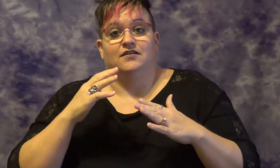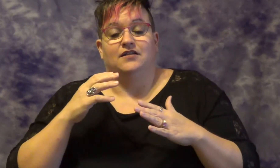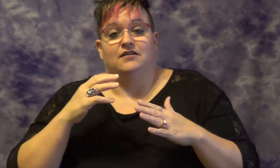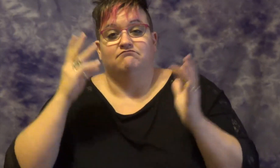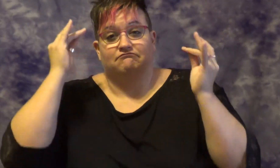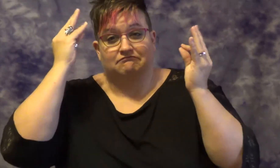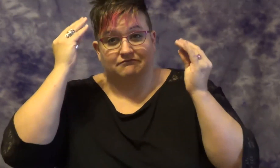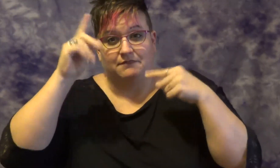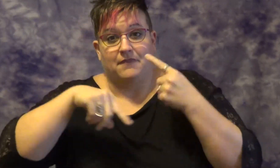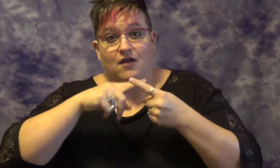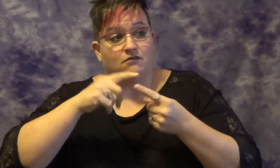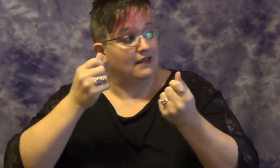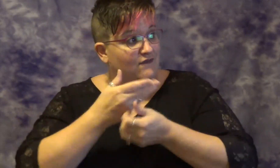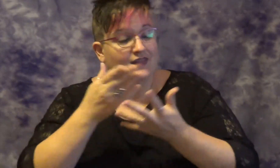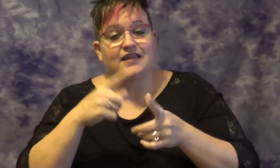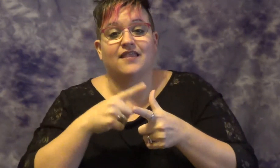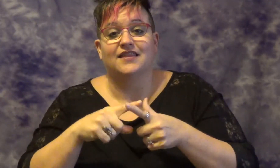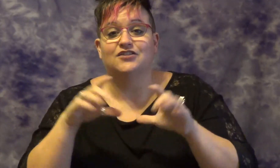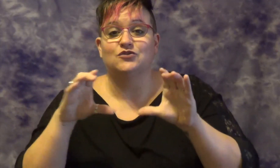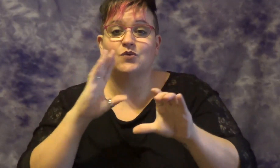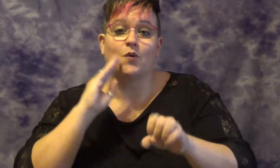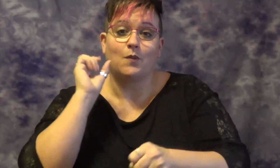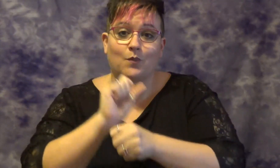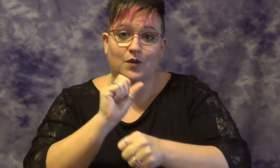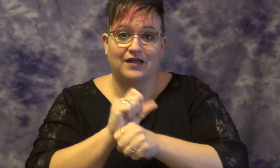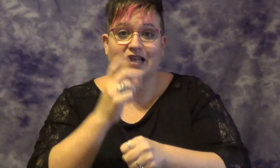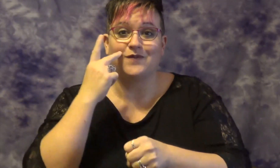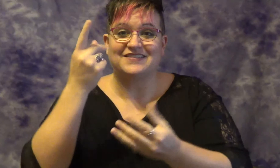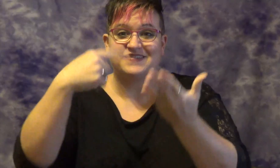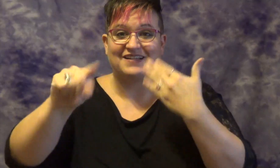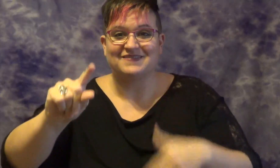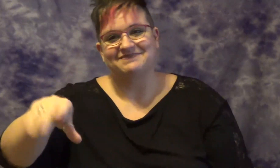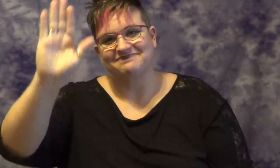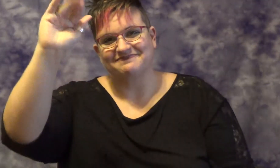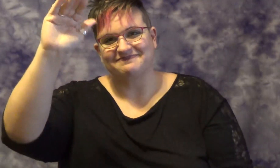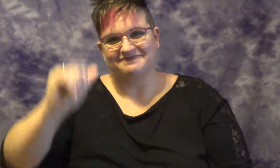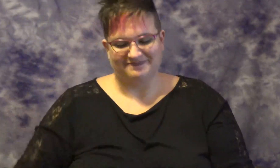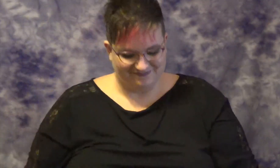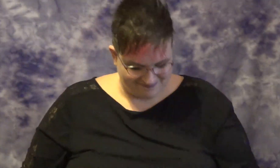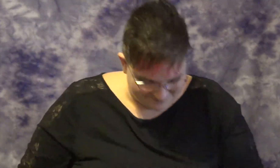enjoyed yourself. I hope that really got you thinking about a lot of stuff. Make sure you do your homework, and I'll see you next time.